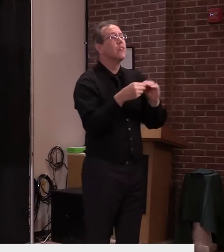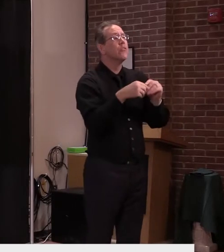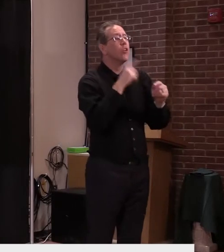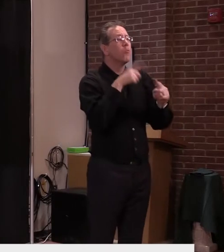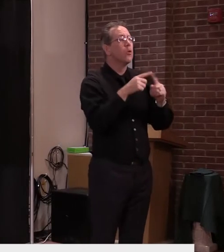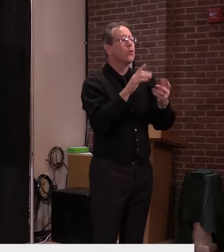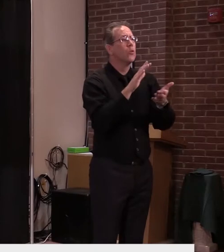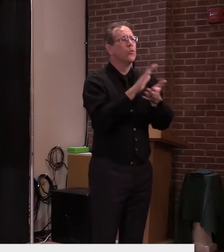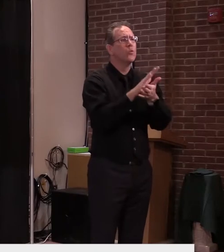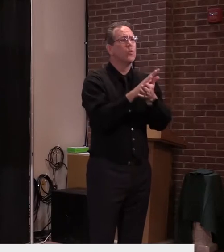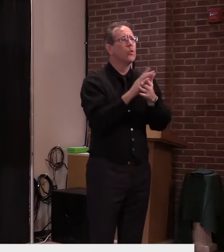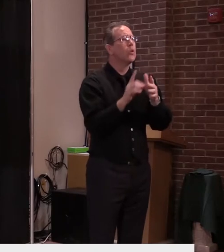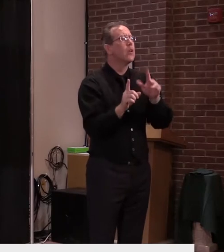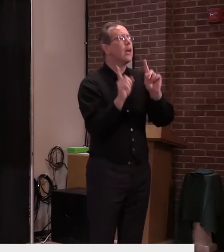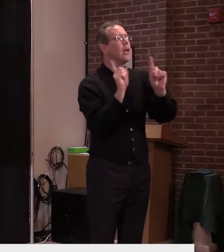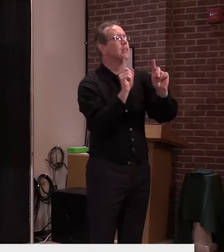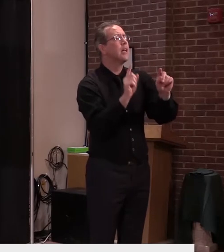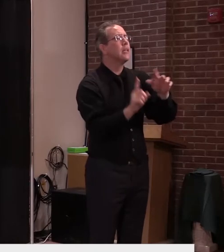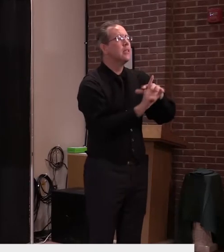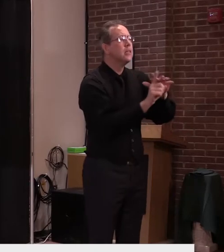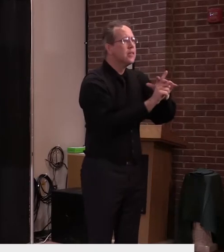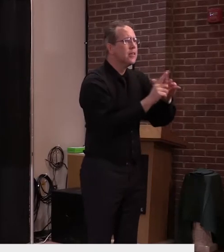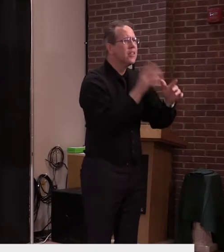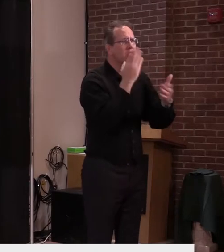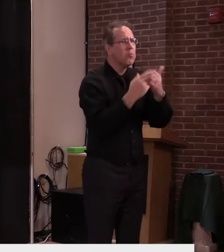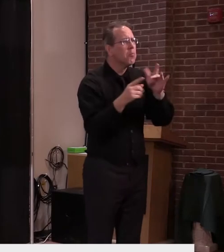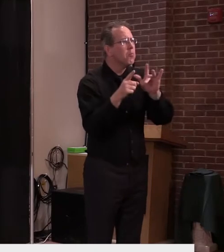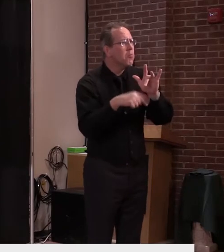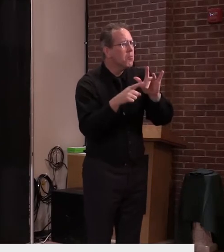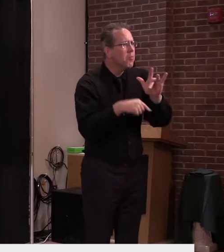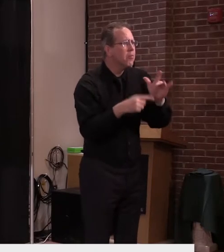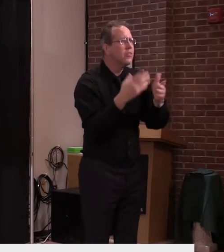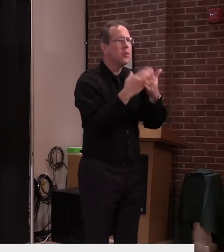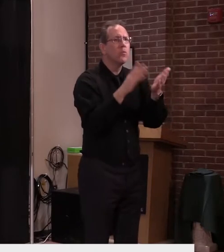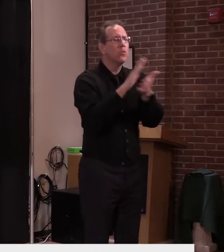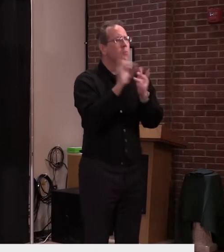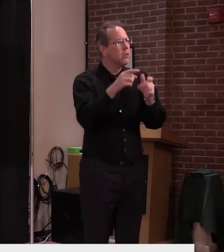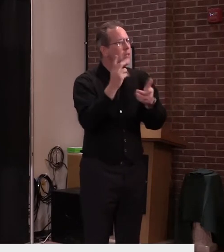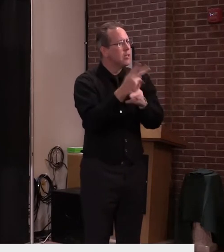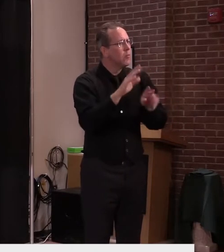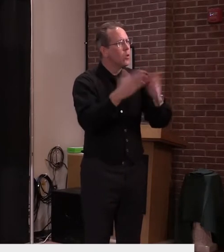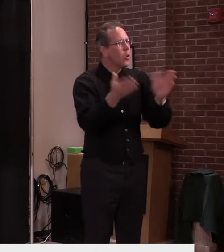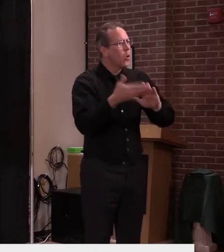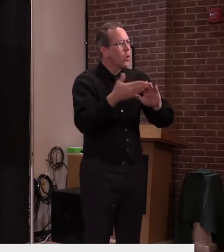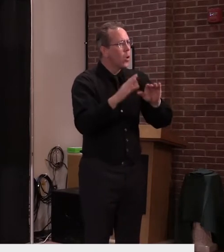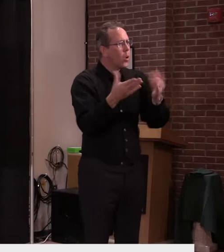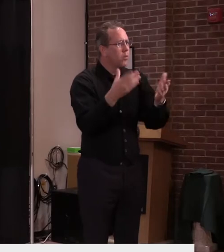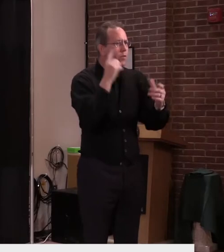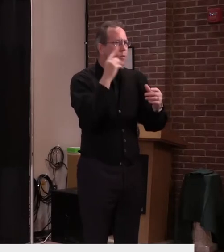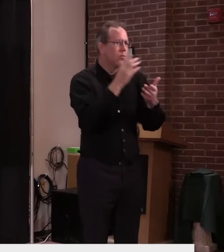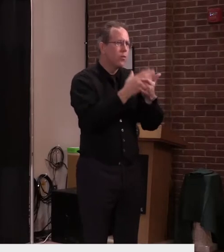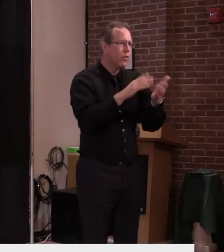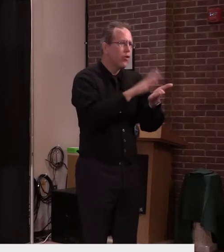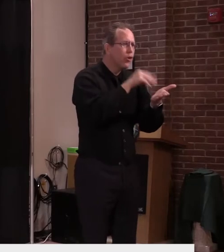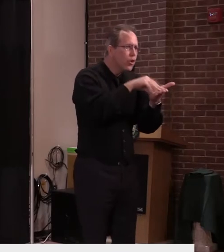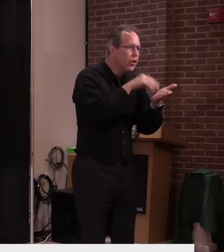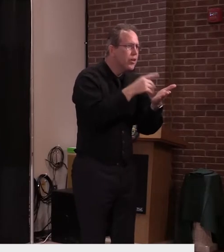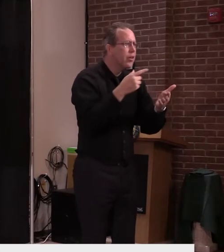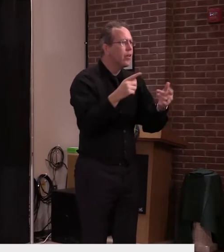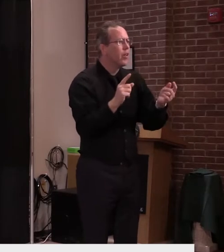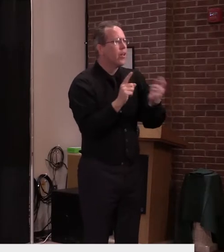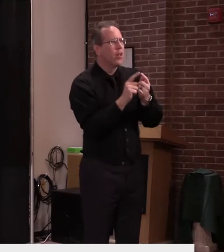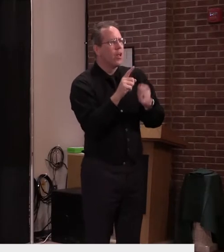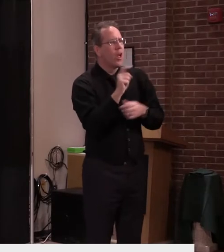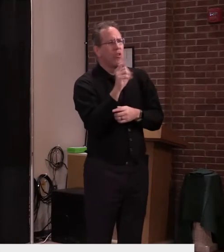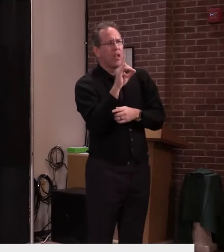of days each year that schools are required to be in session for students. A session day for a school is